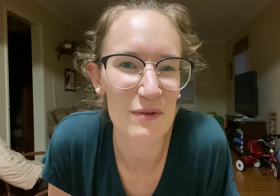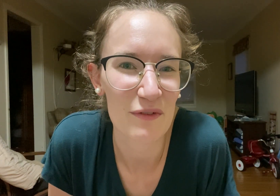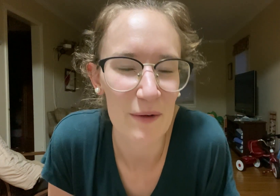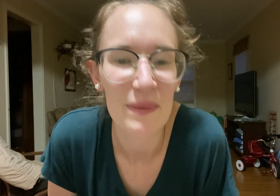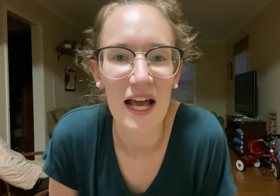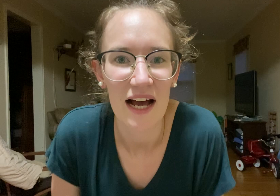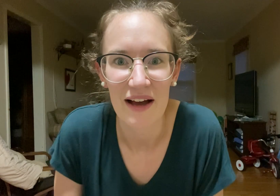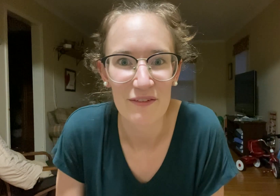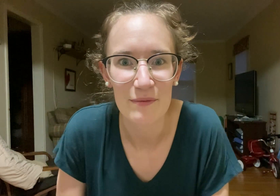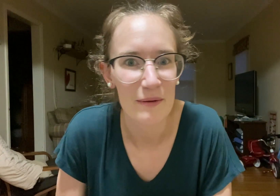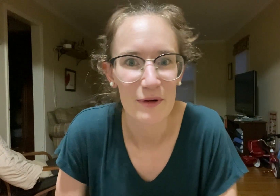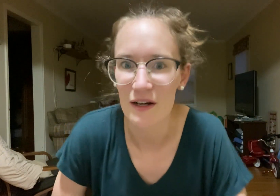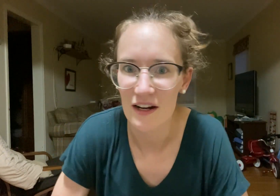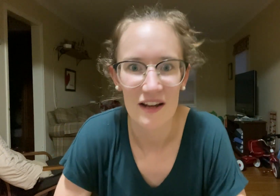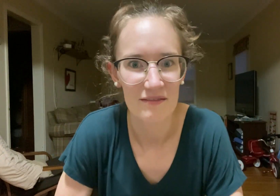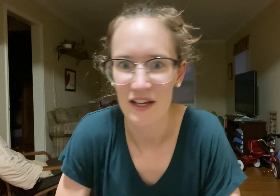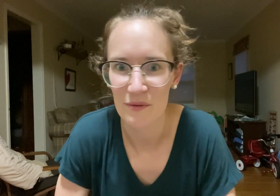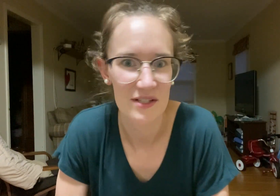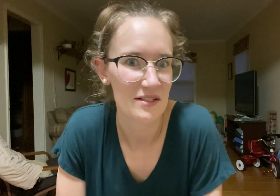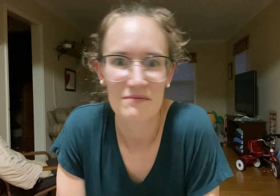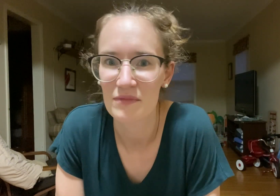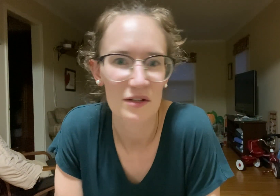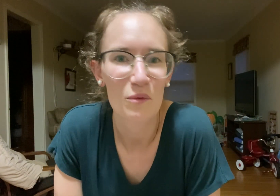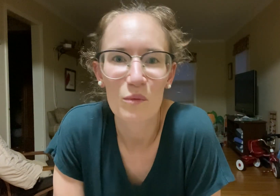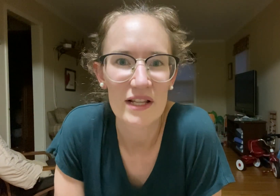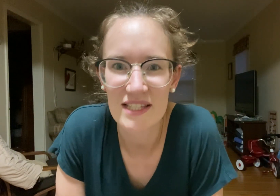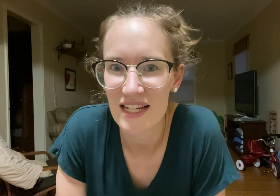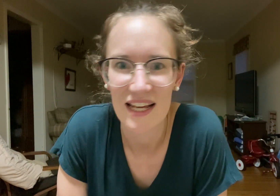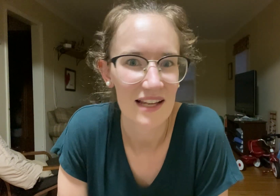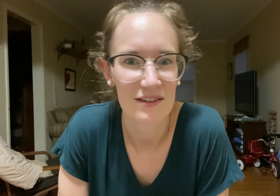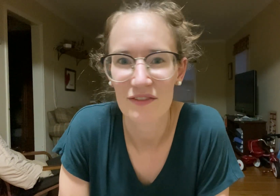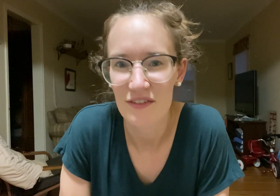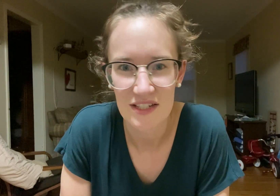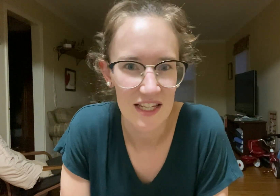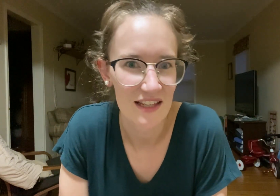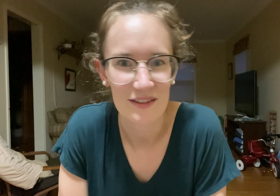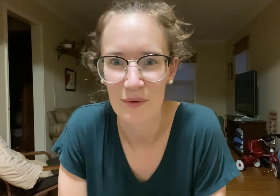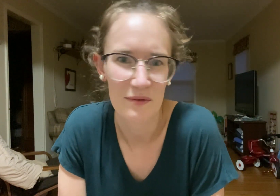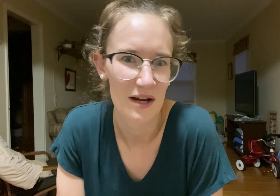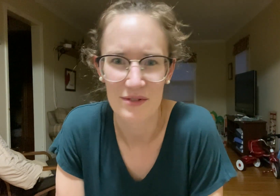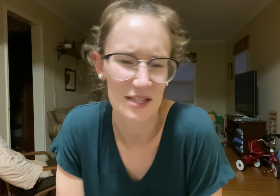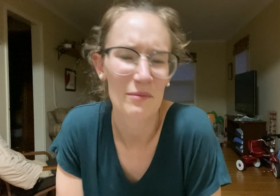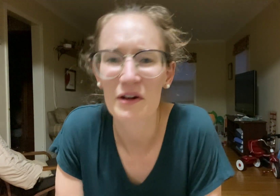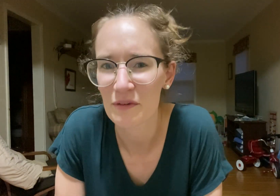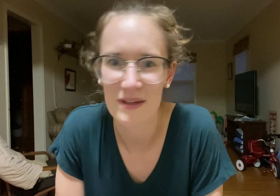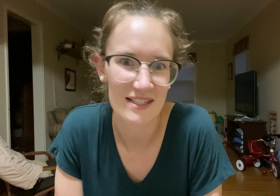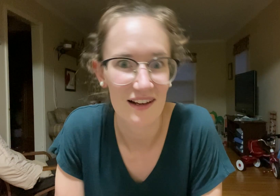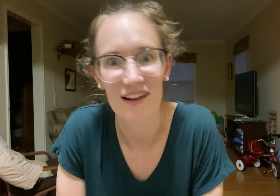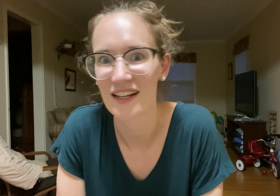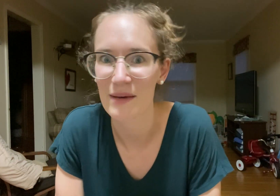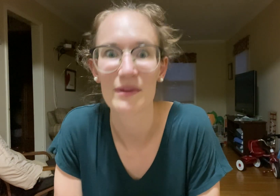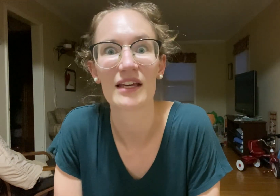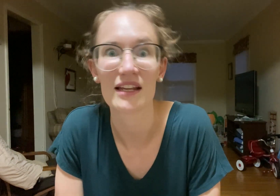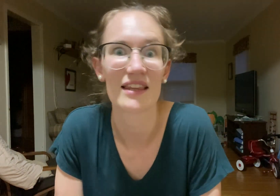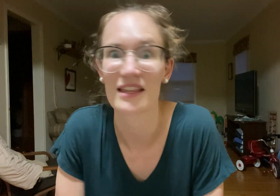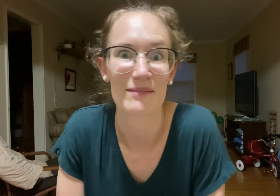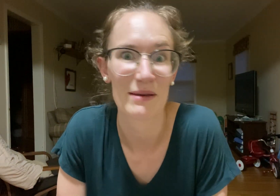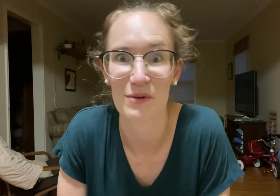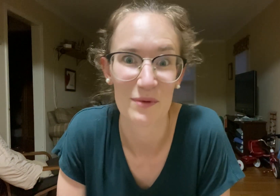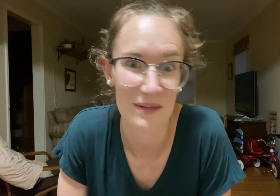before. I remember it was, Wednesday the 15th. I was at the park with my son. I kept thinking, I thought the baby would be